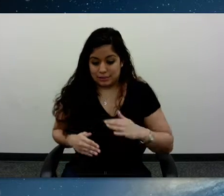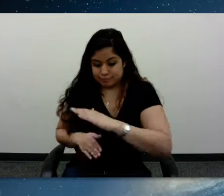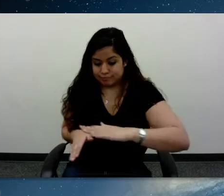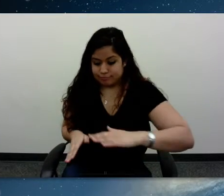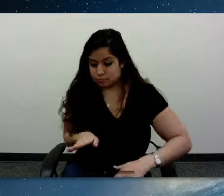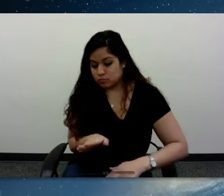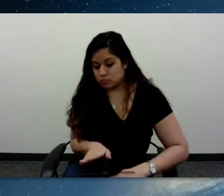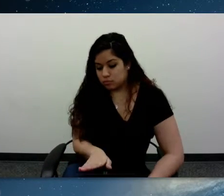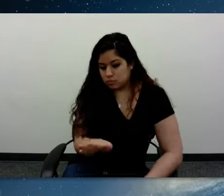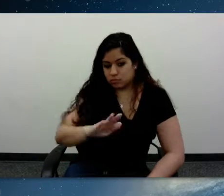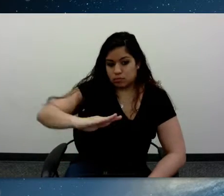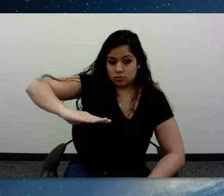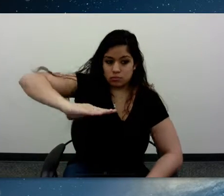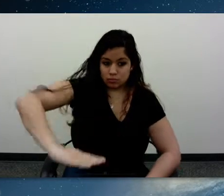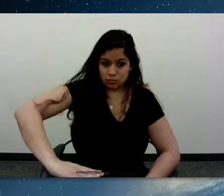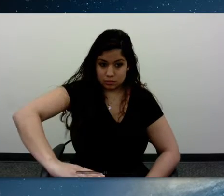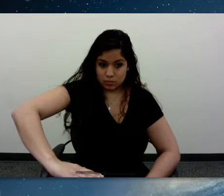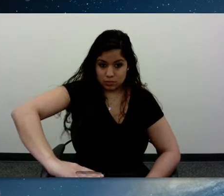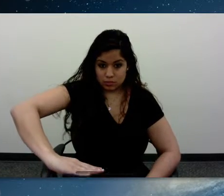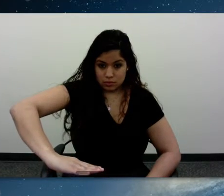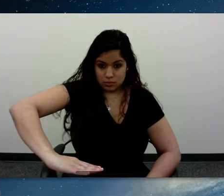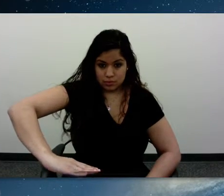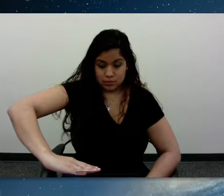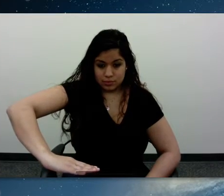1 pad on bare upper chest.